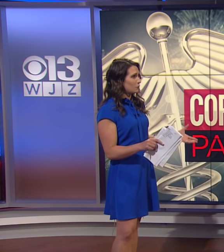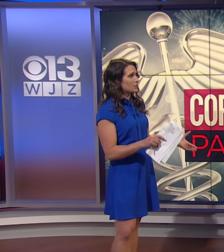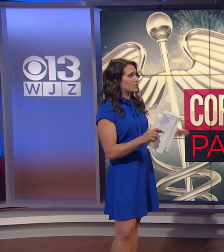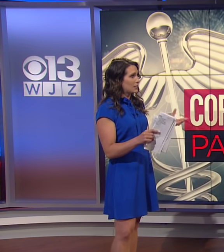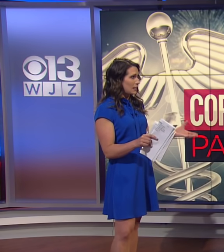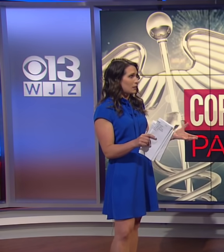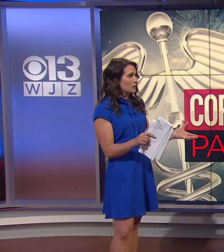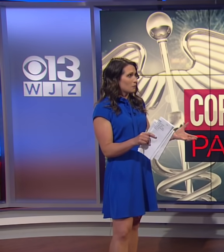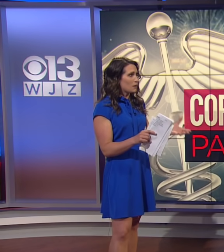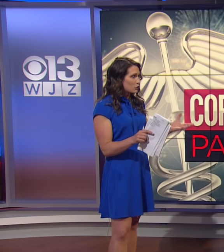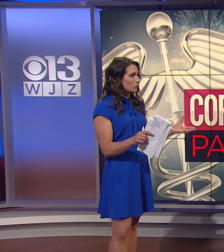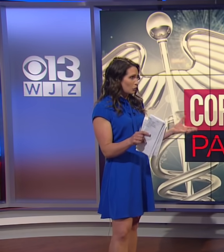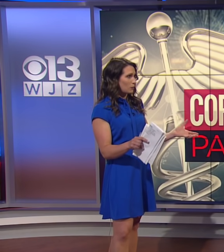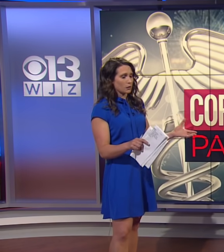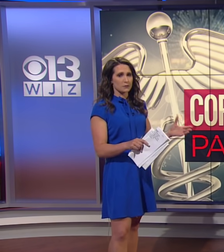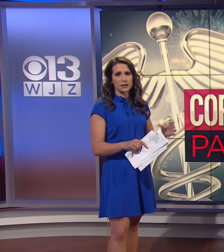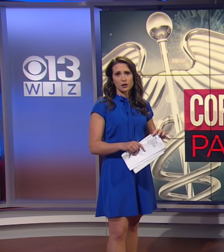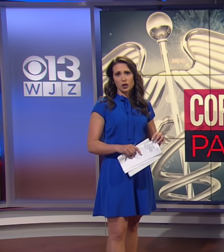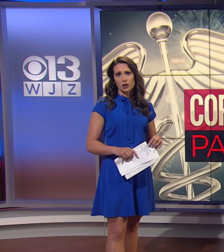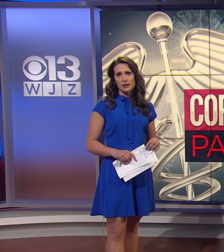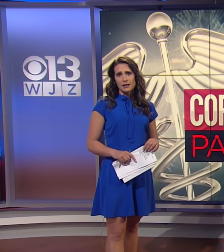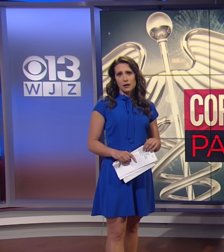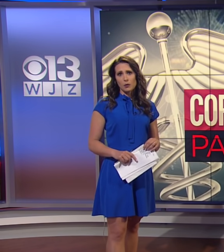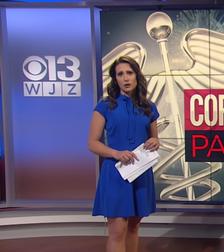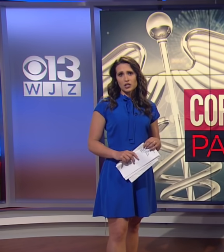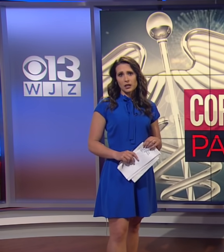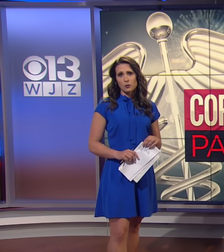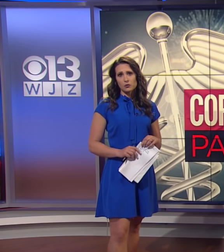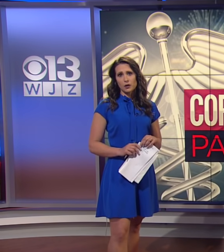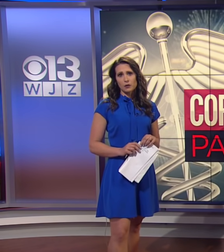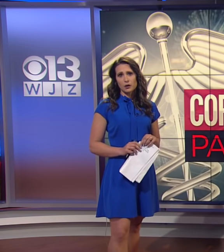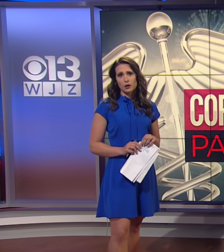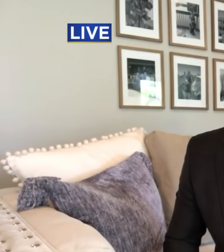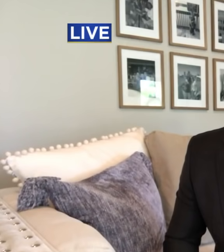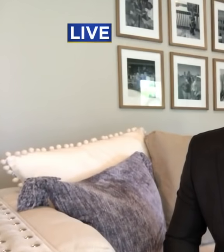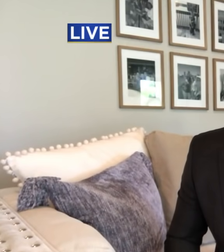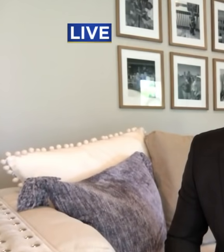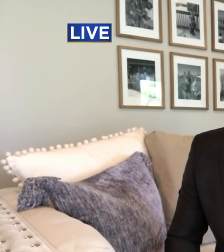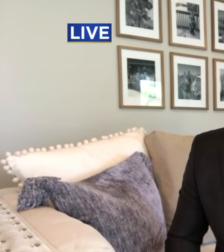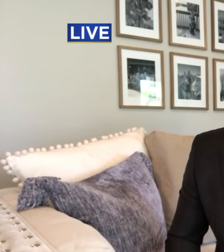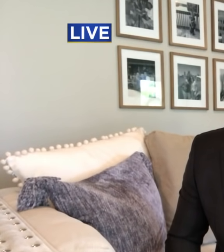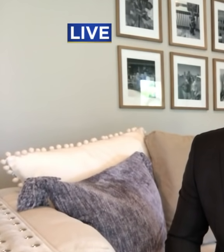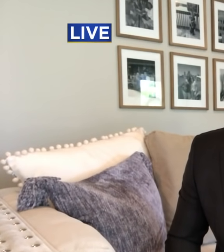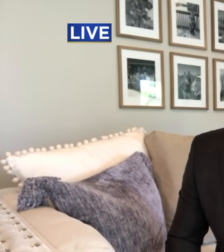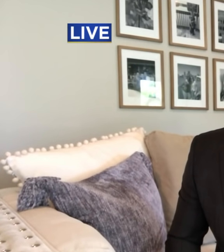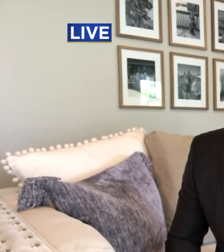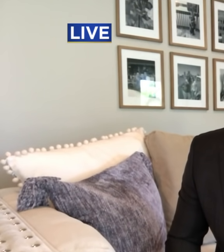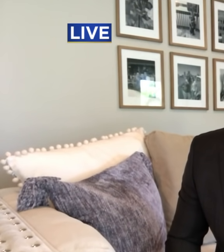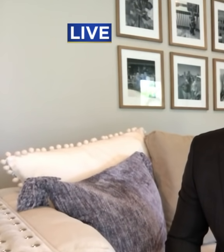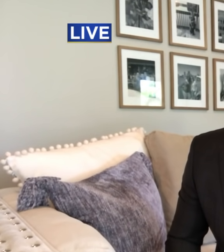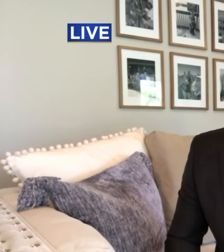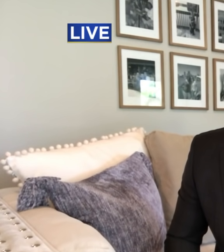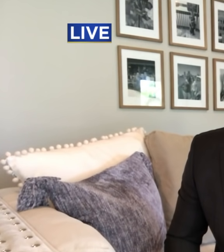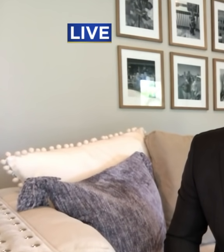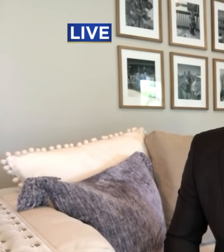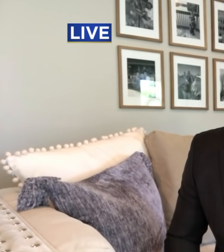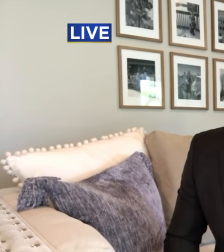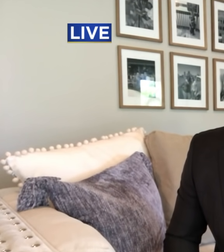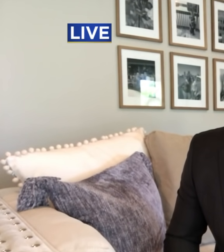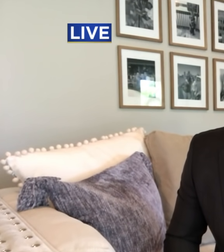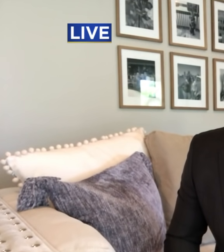needed, if we see any major problems that occur. Now we want to check in with Rick Ritter. Rick, what were some of the key points that you heard from the